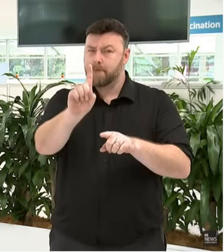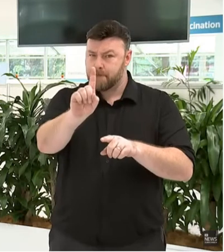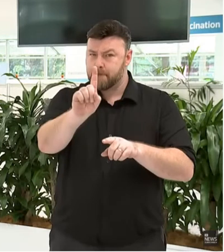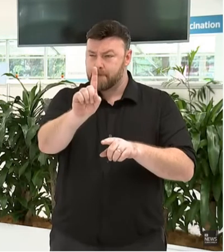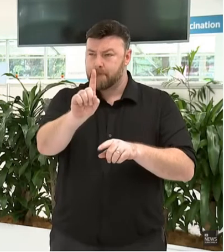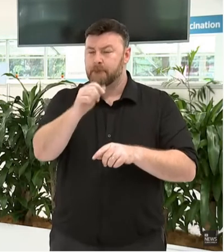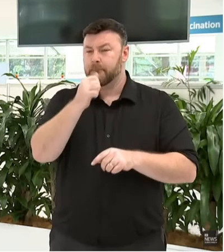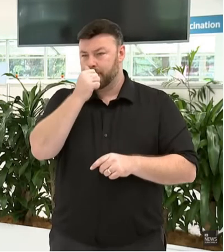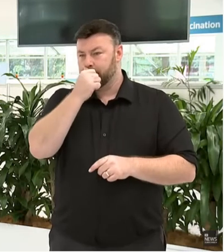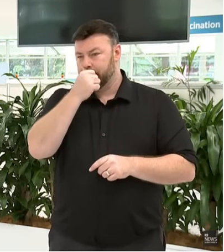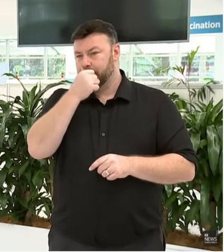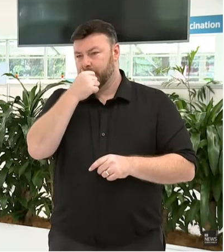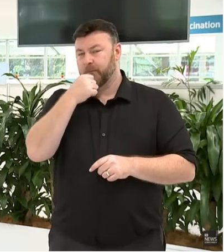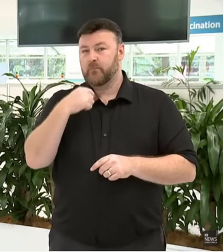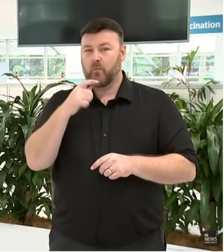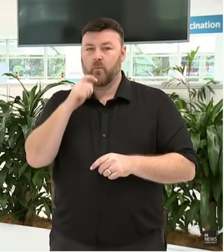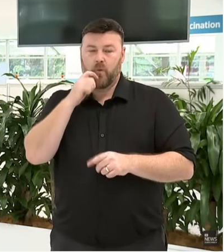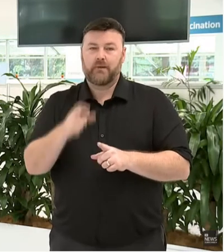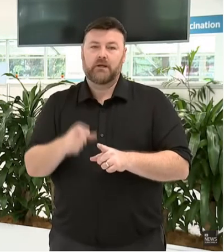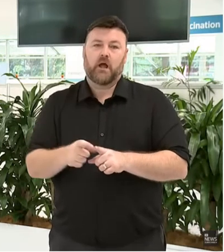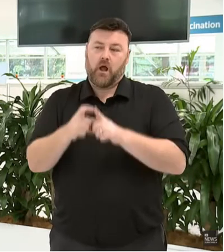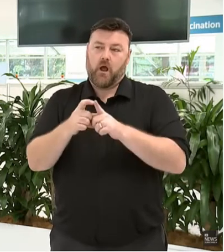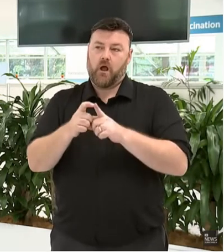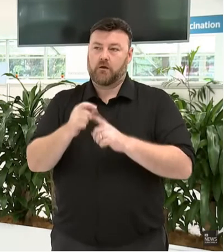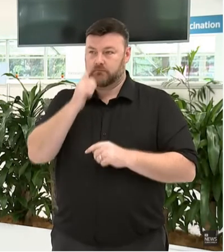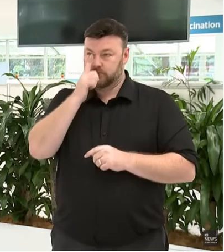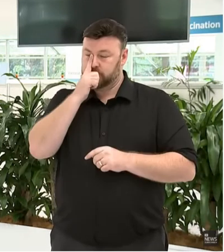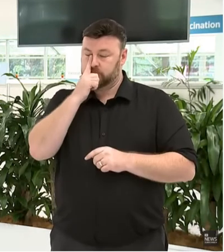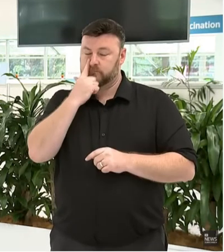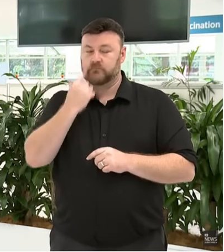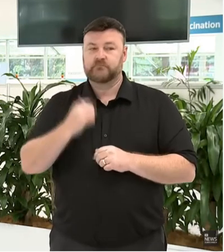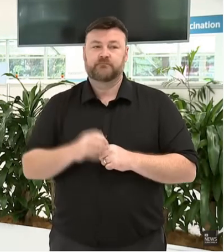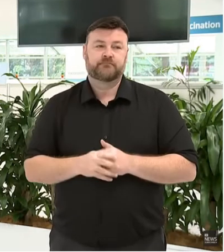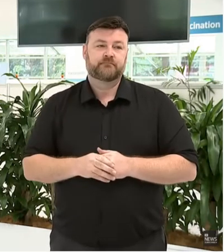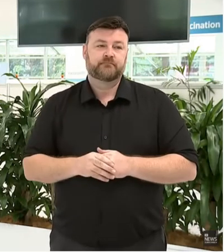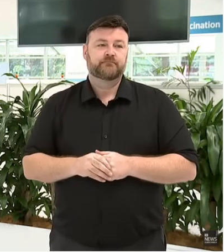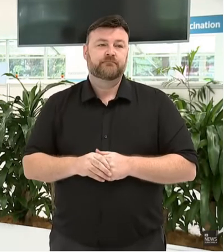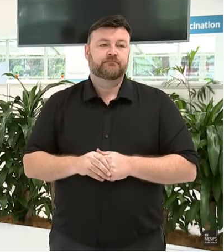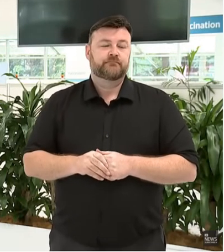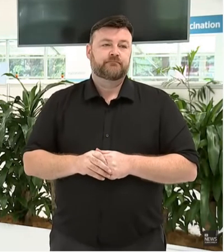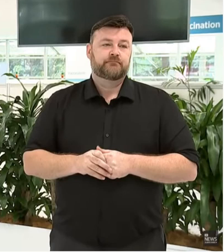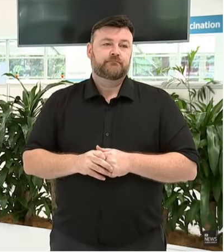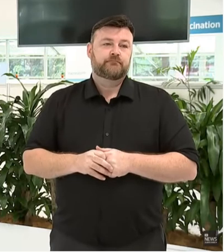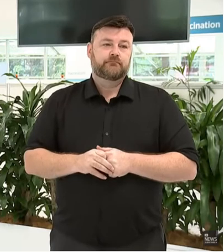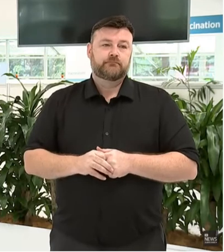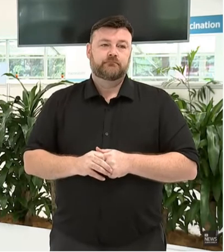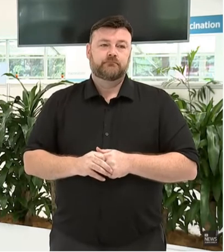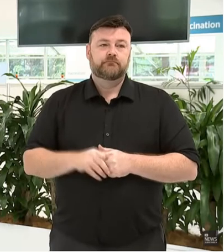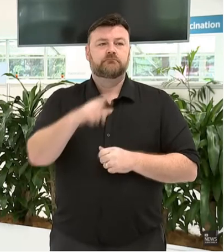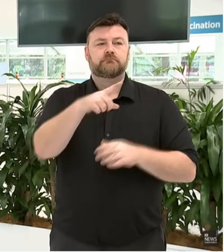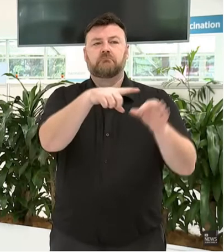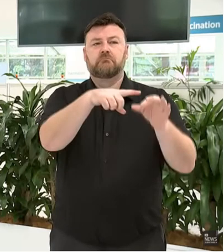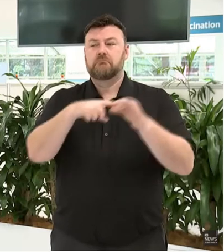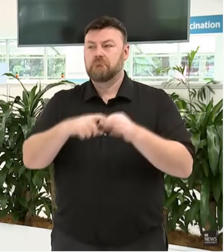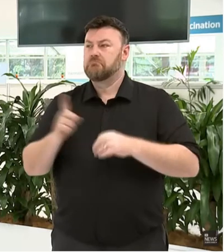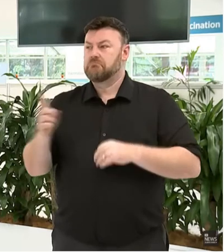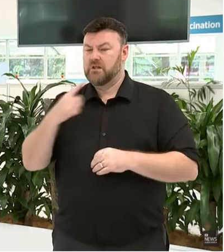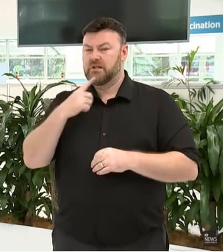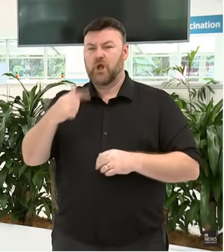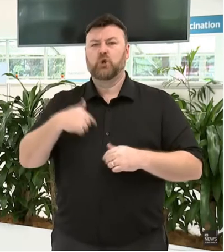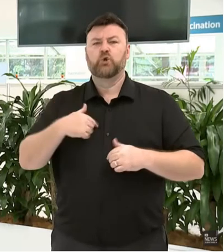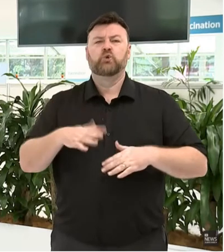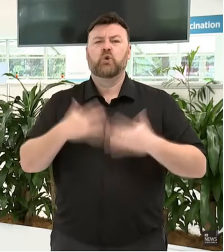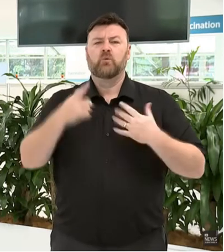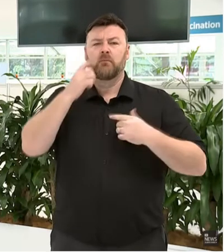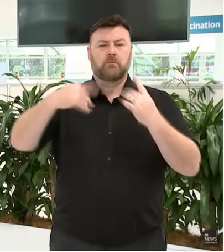we accept there'll be challenges. We accept that there'll be inconveniences as we move through. You've said that you don't want people to be mingling too